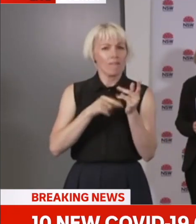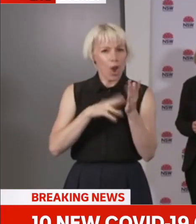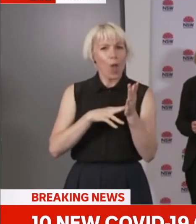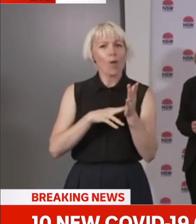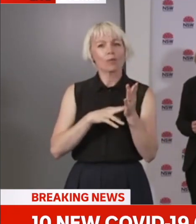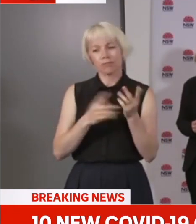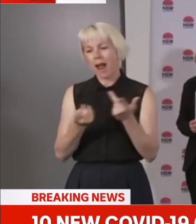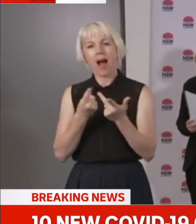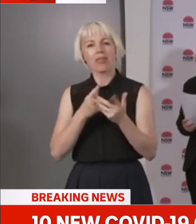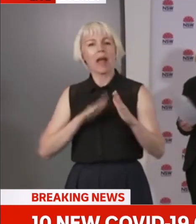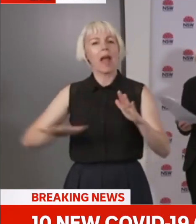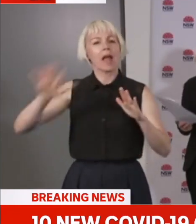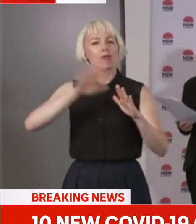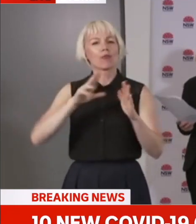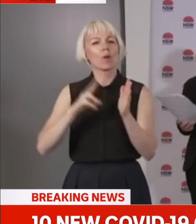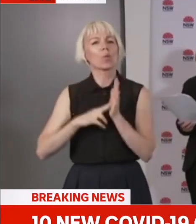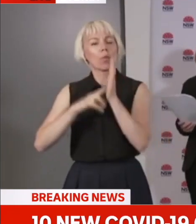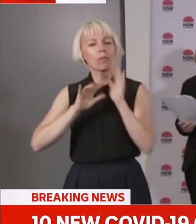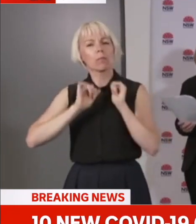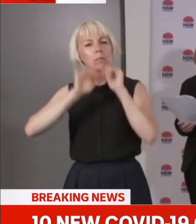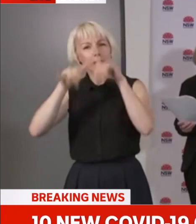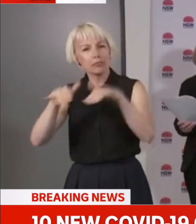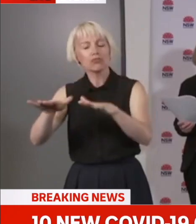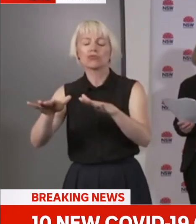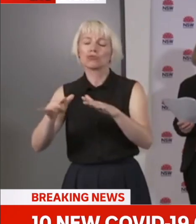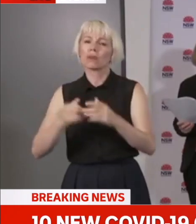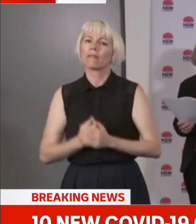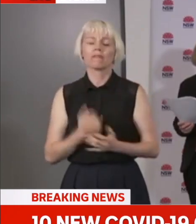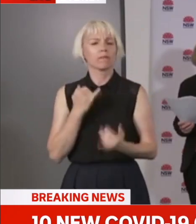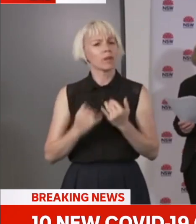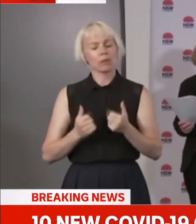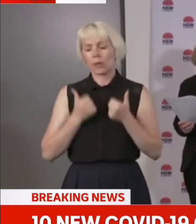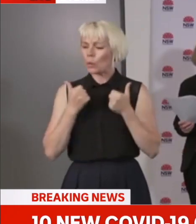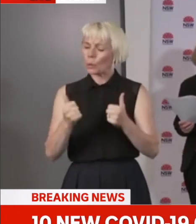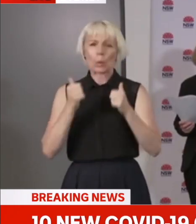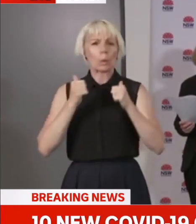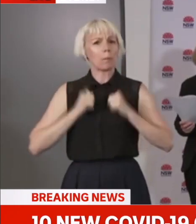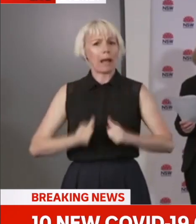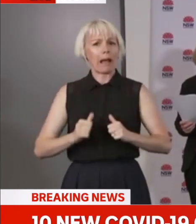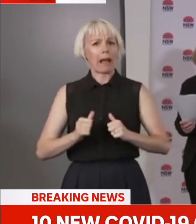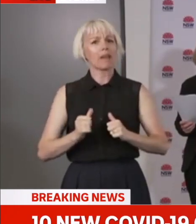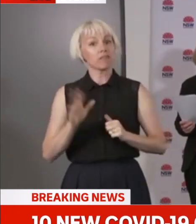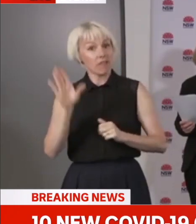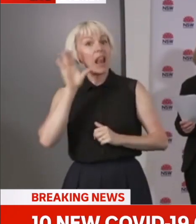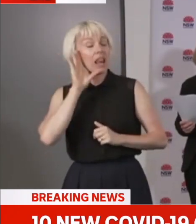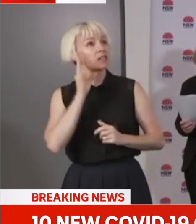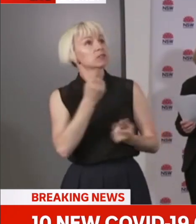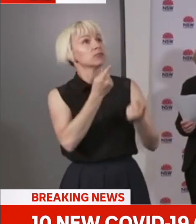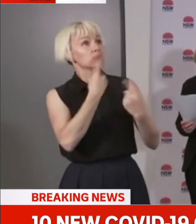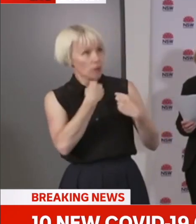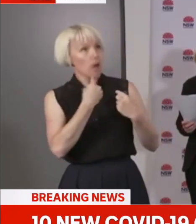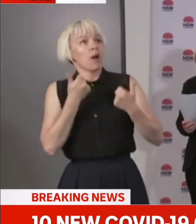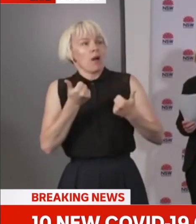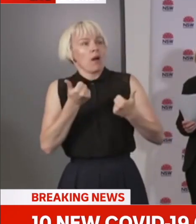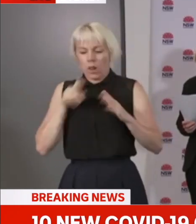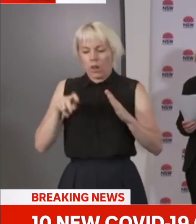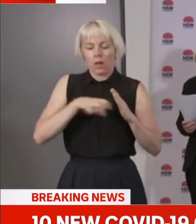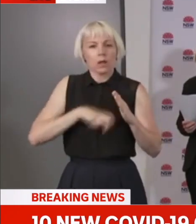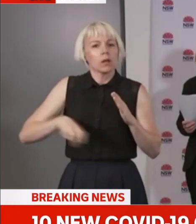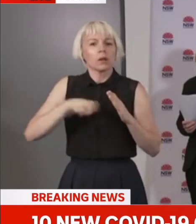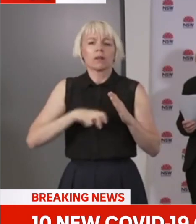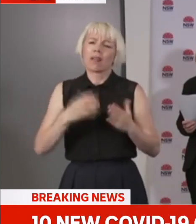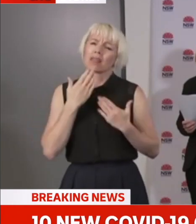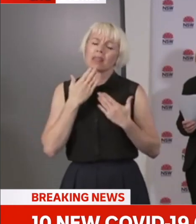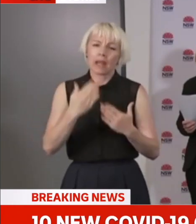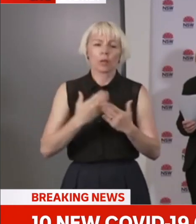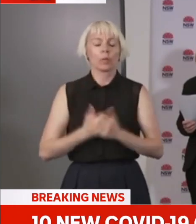Northern Beaches, who have responded very positively to what we've asked them to do. Minister Hazzard will outline all the clinics that are